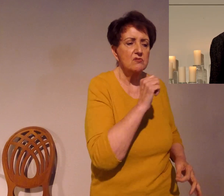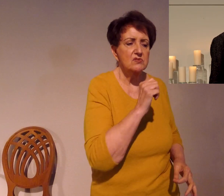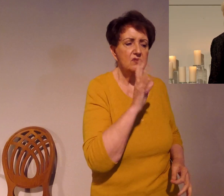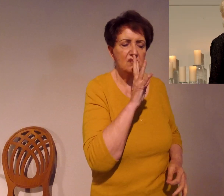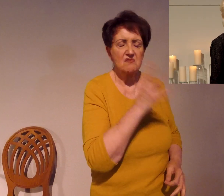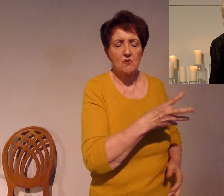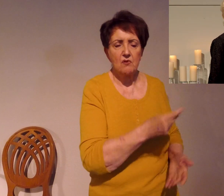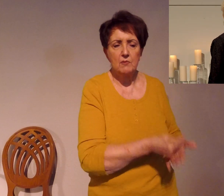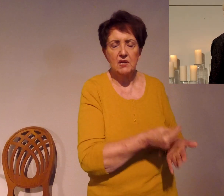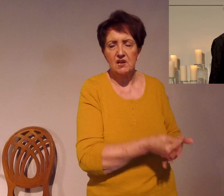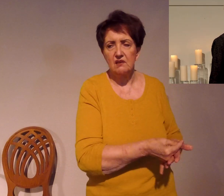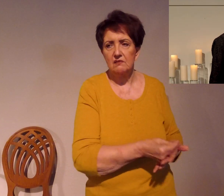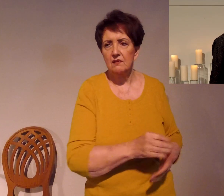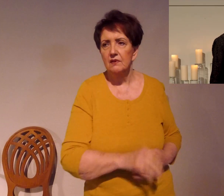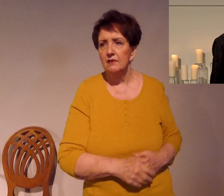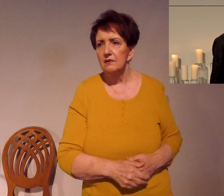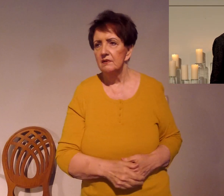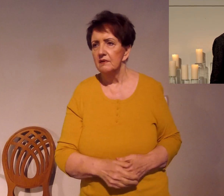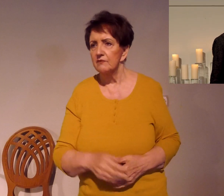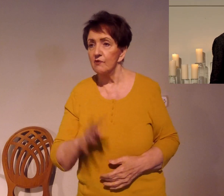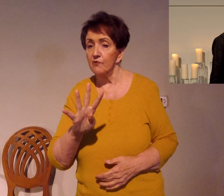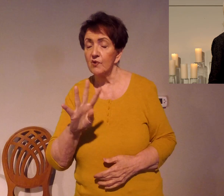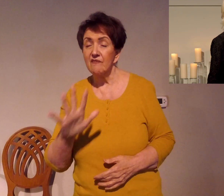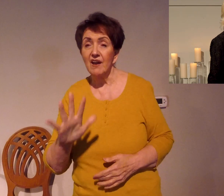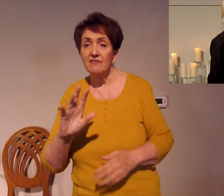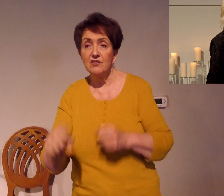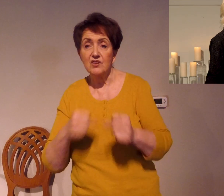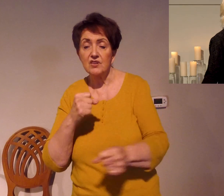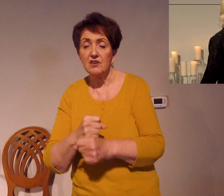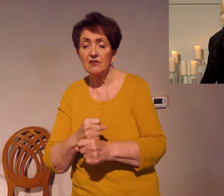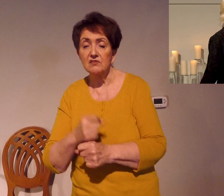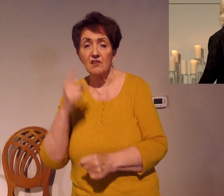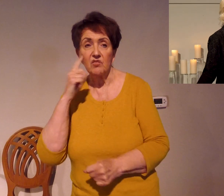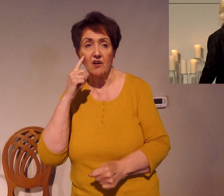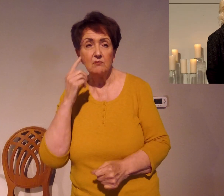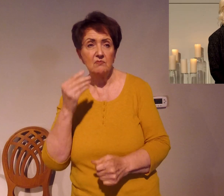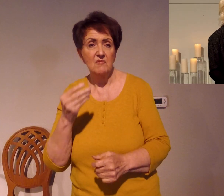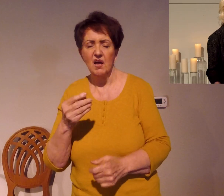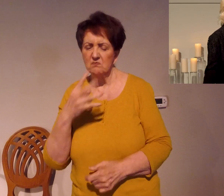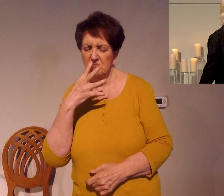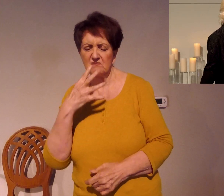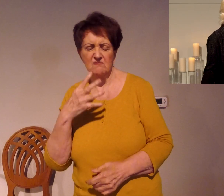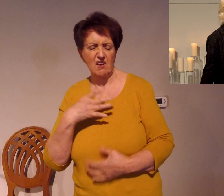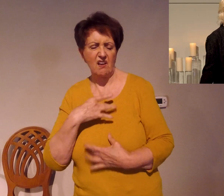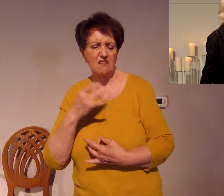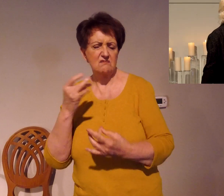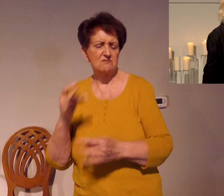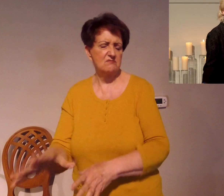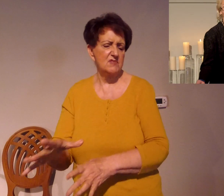years saying, well, I'm not really interested in money. And my bank account agreed.